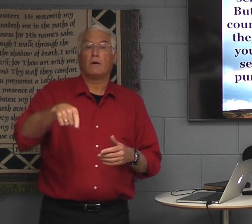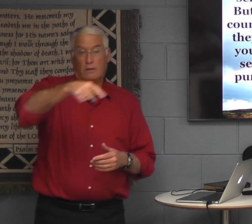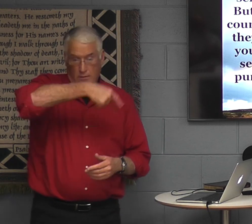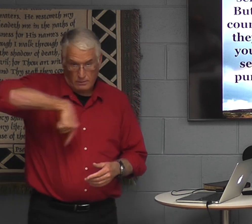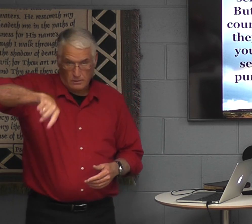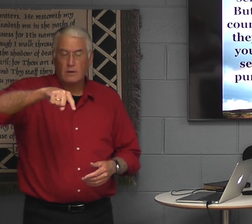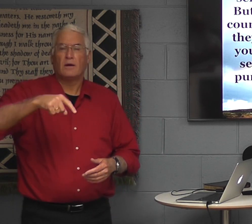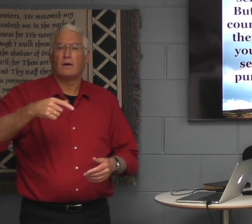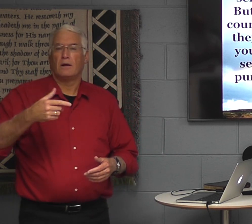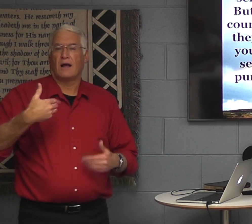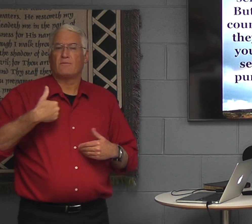scare them.